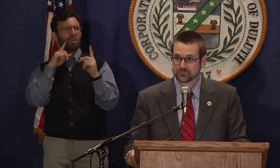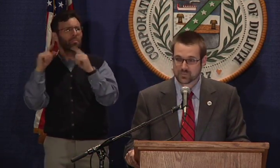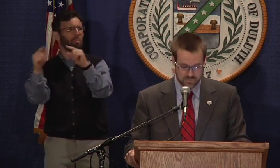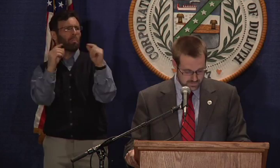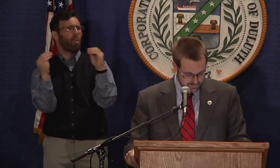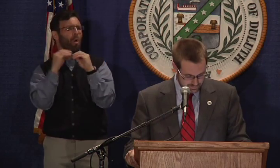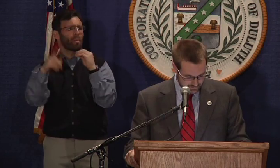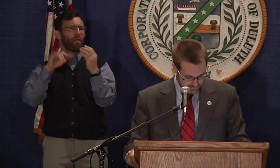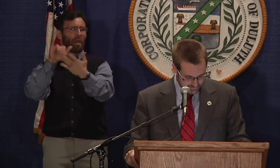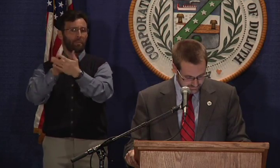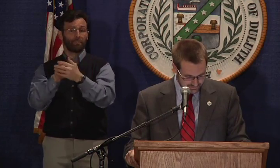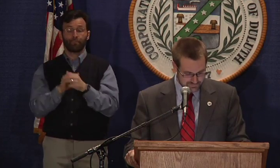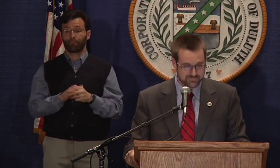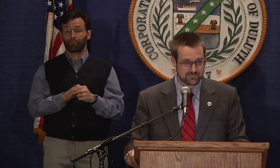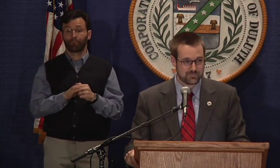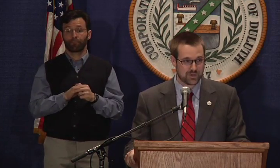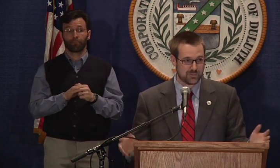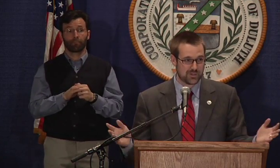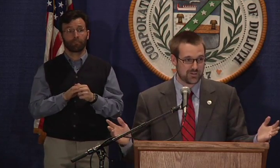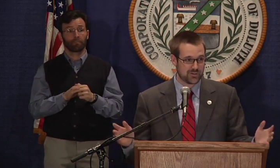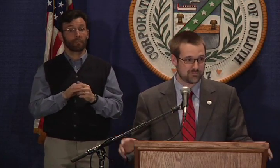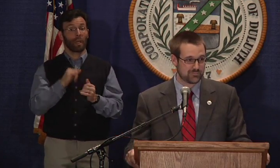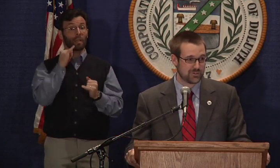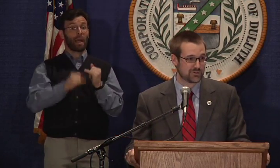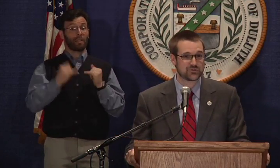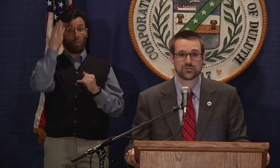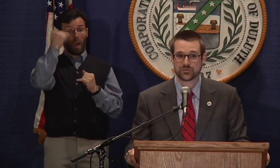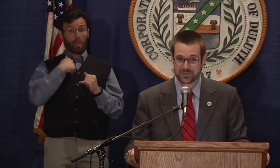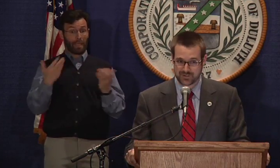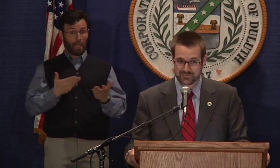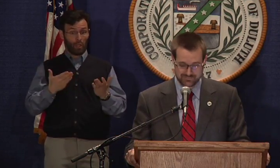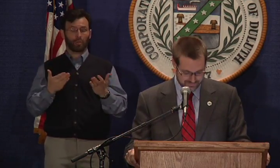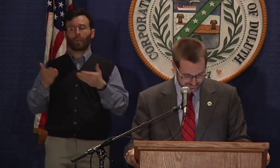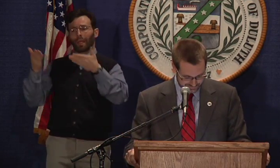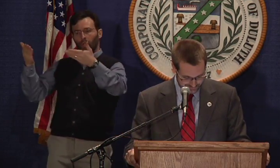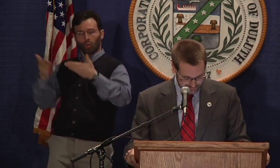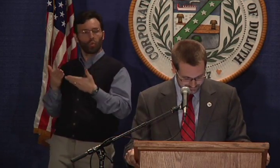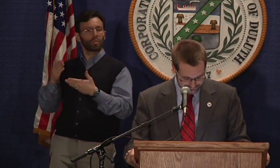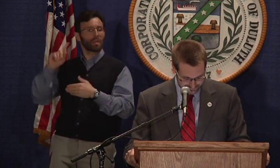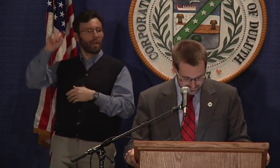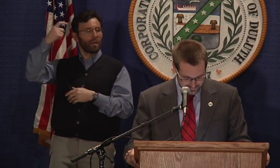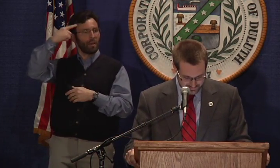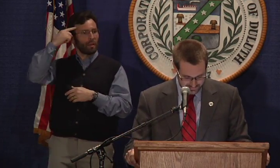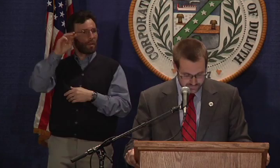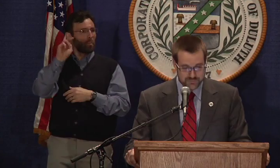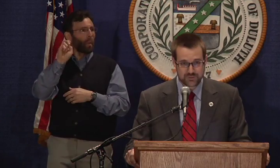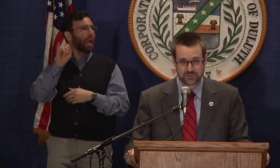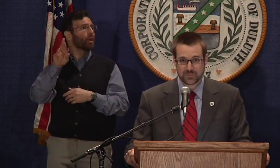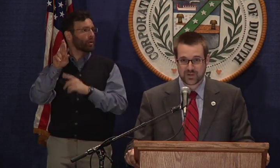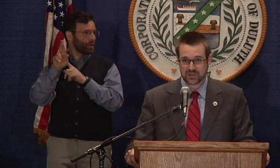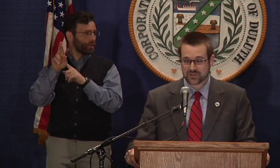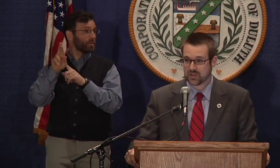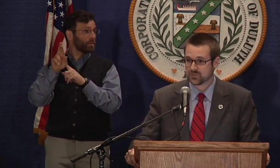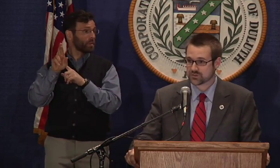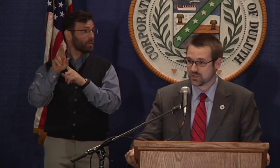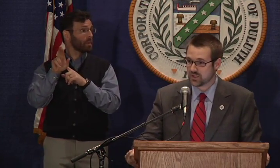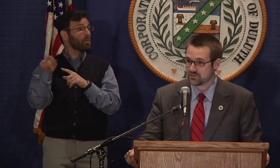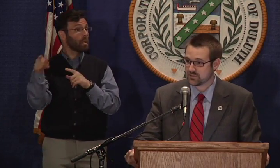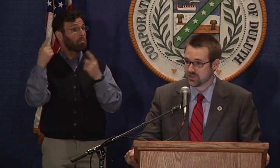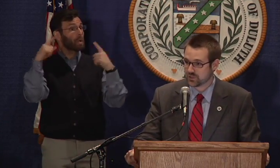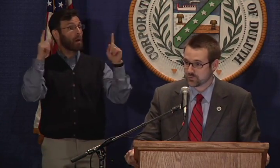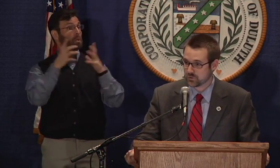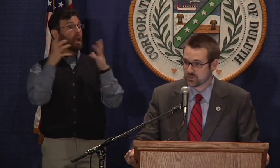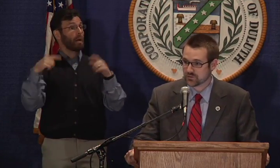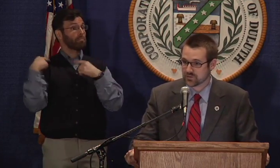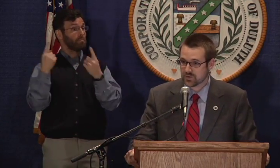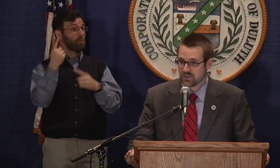it. Now, lastly, why am I here? I'm here to introduce the mayor. So, that's true, the mayor has accomplished a lot